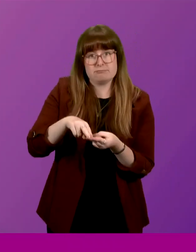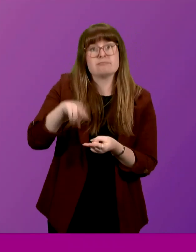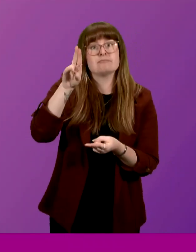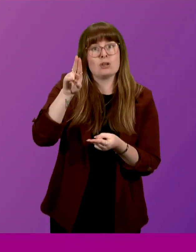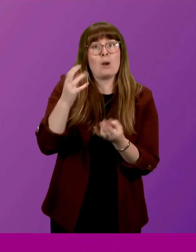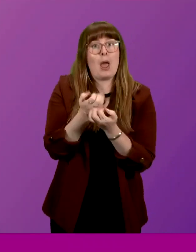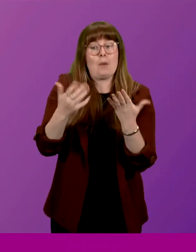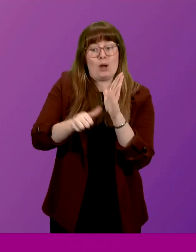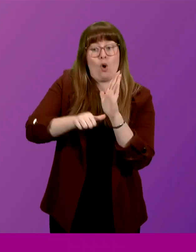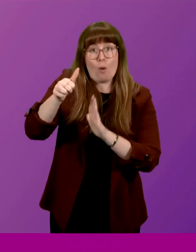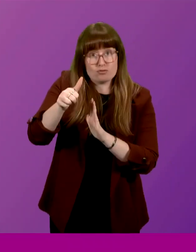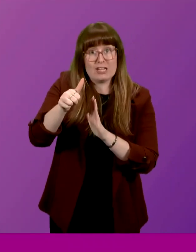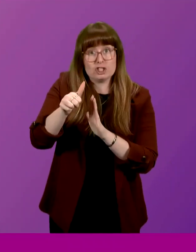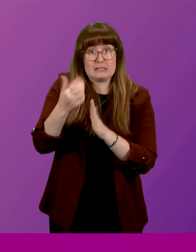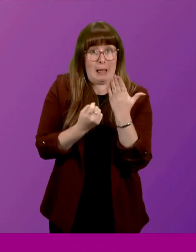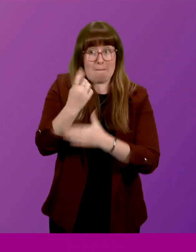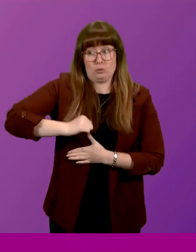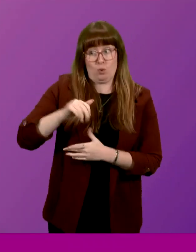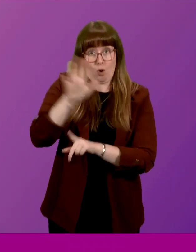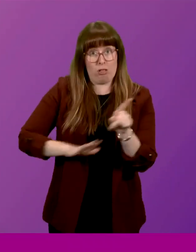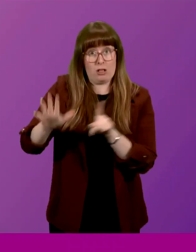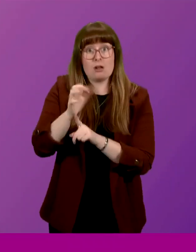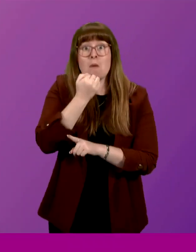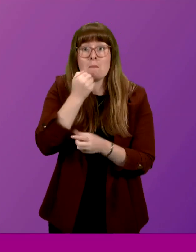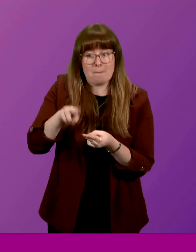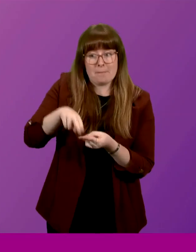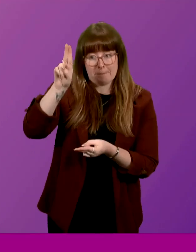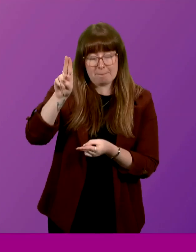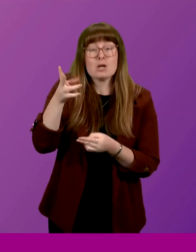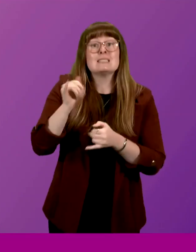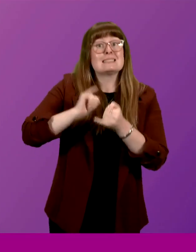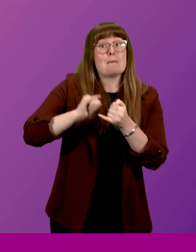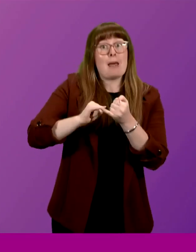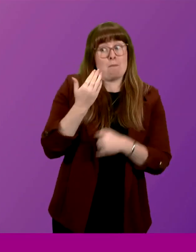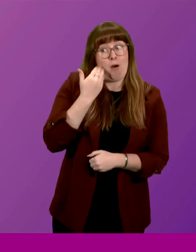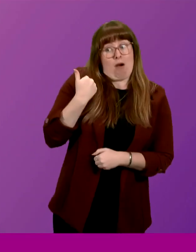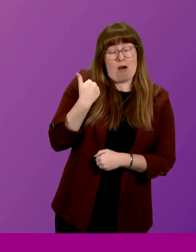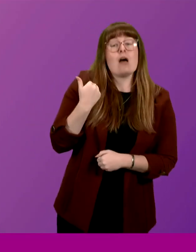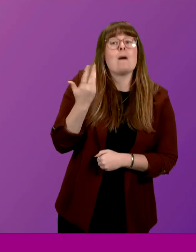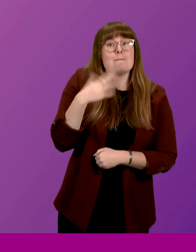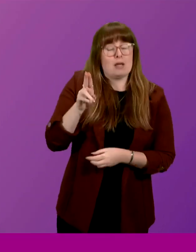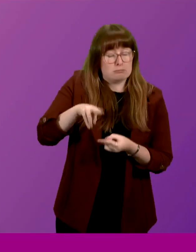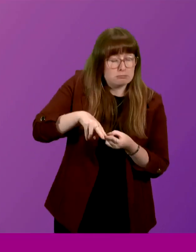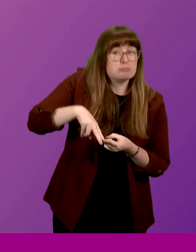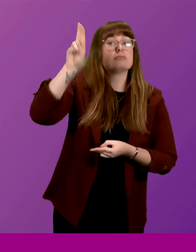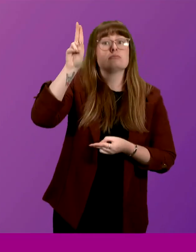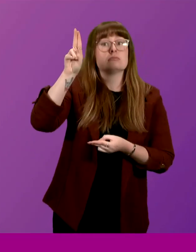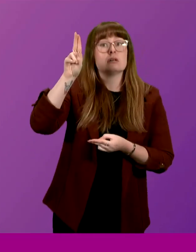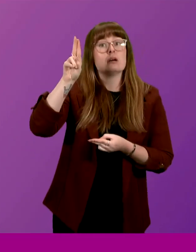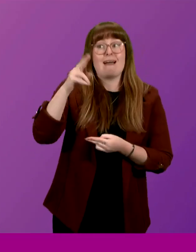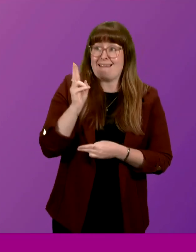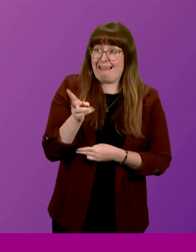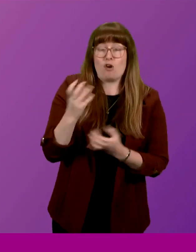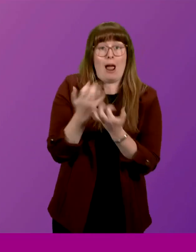the operations performed in Scotland, and in September of this year there was an even higher increase in the number